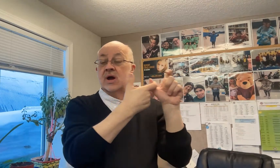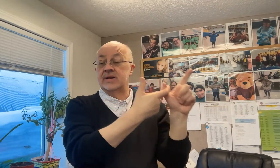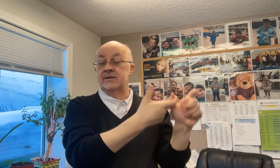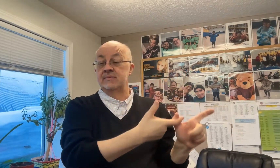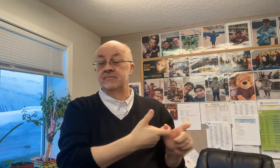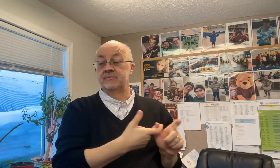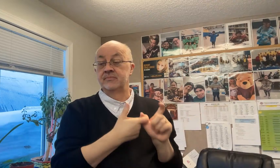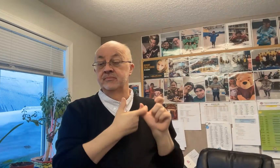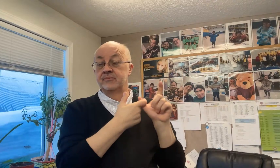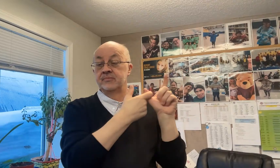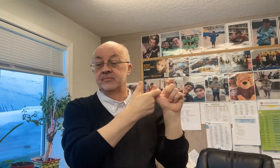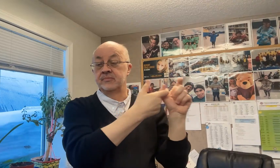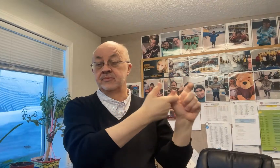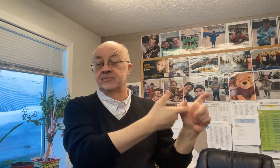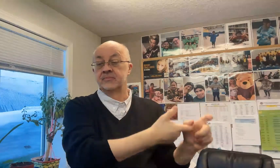run,